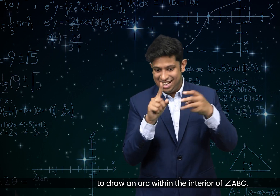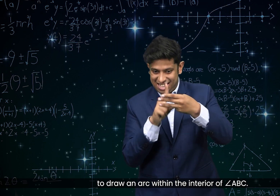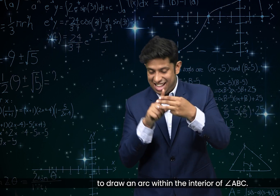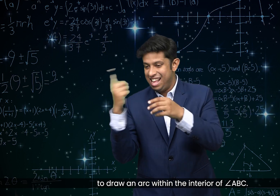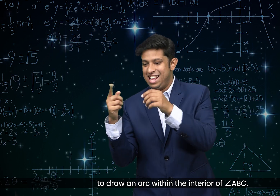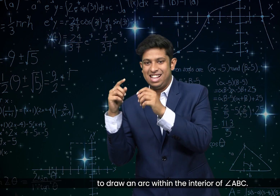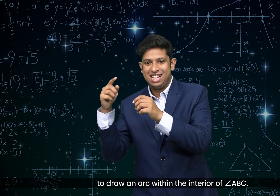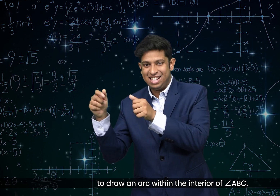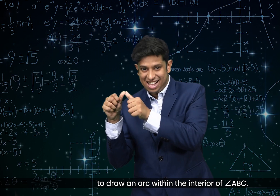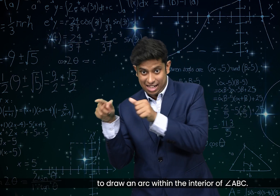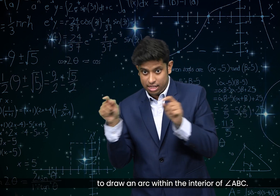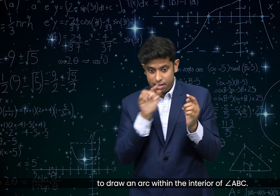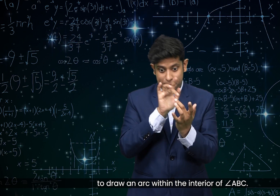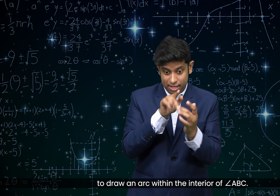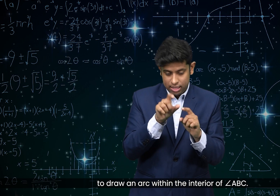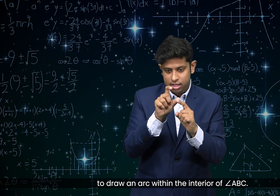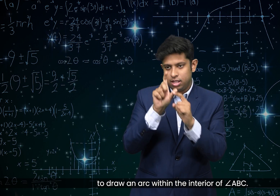of angle ABC.